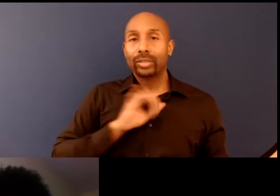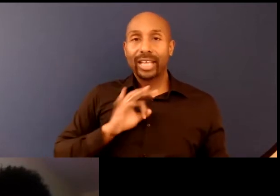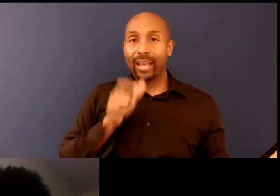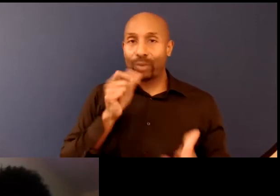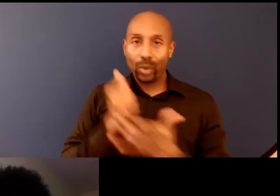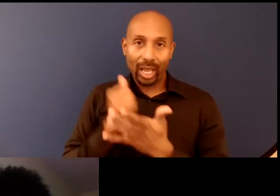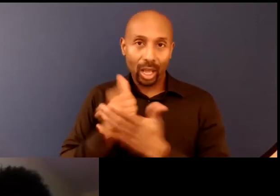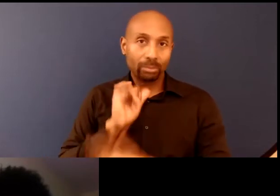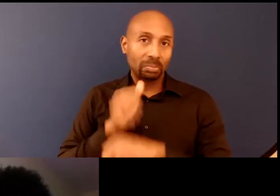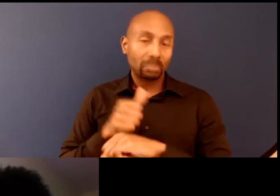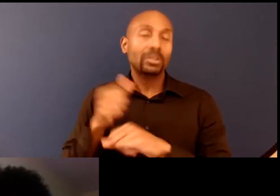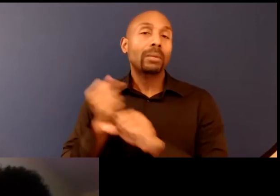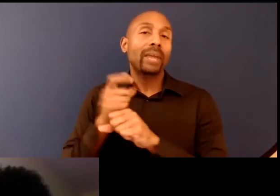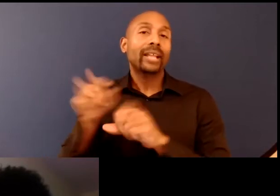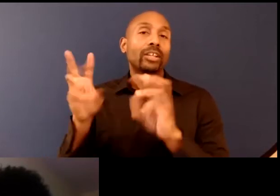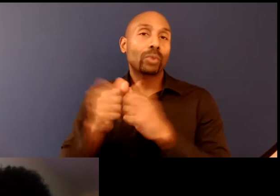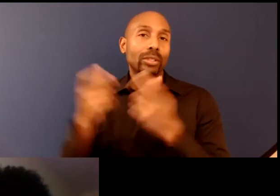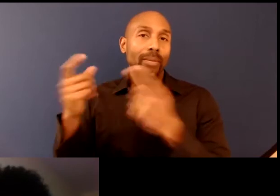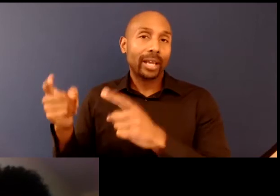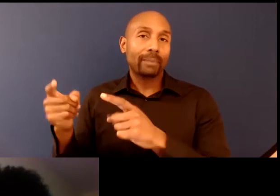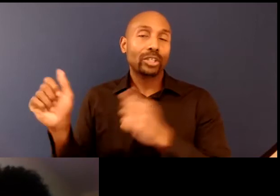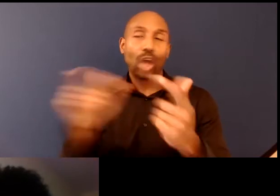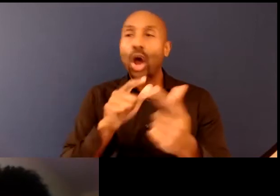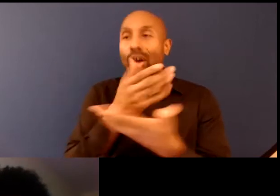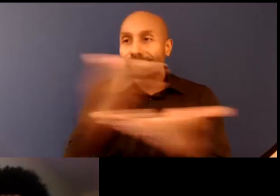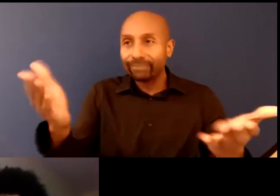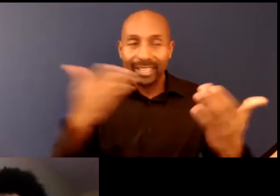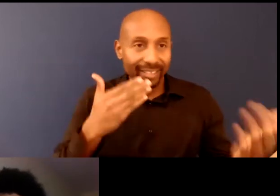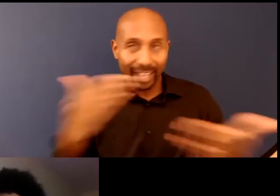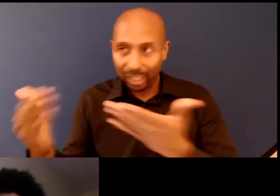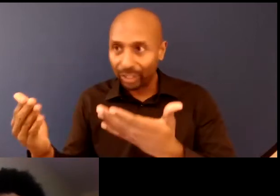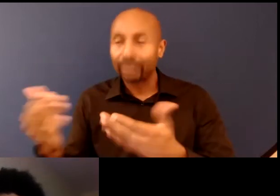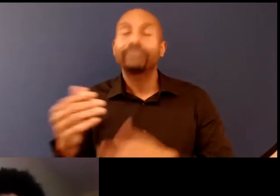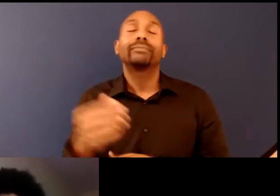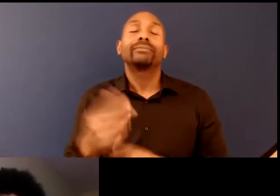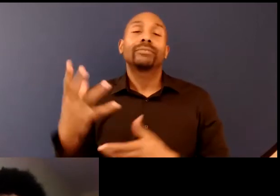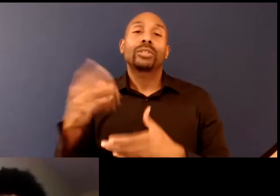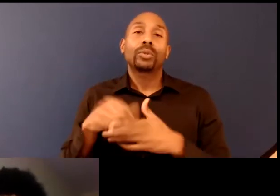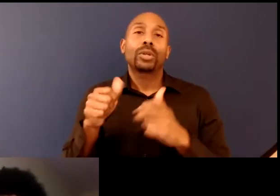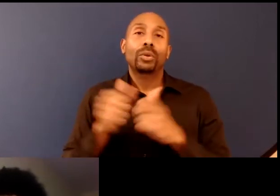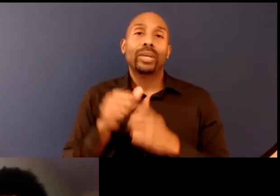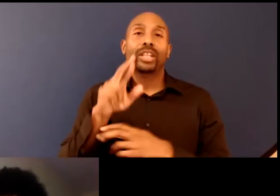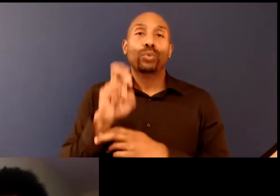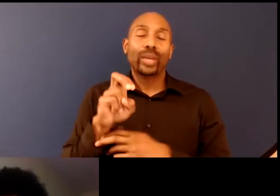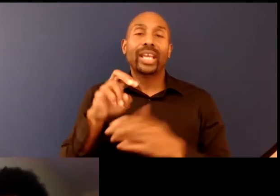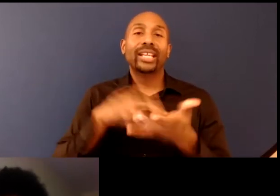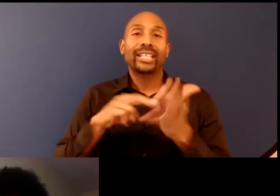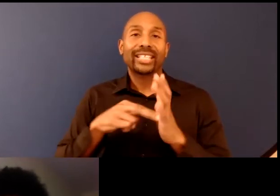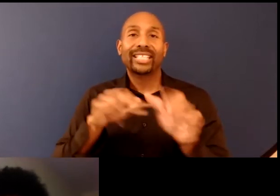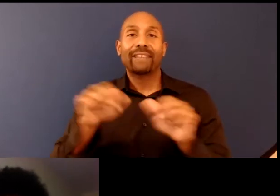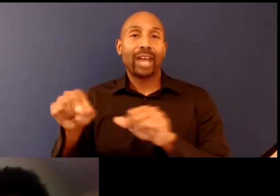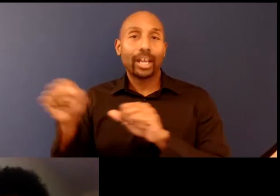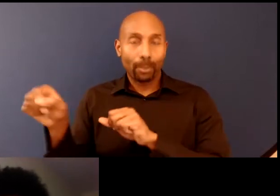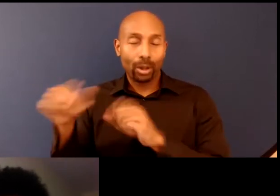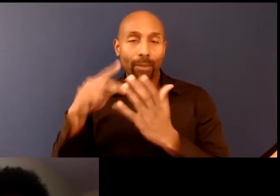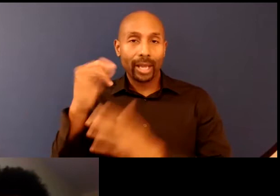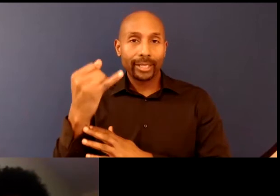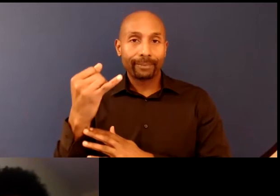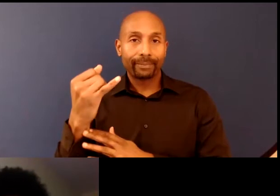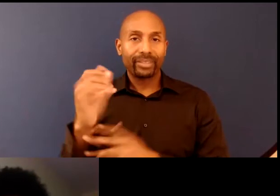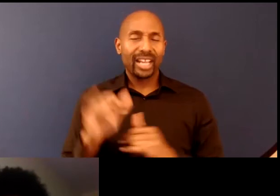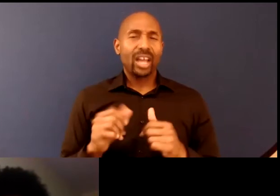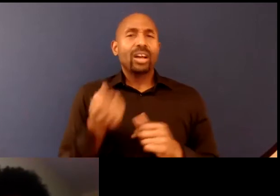the Redefinable project. So Redefinable Challenging and Accessibility